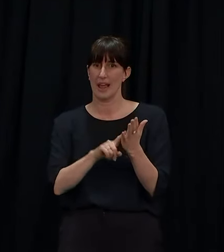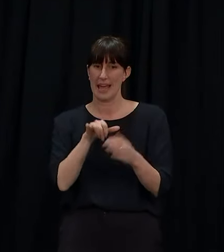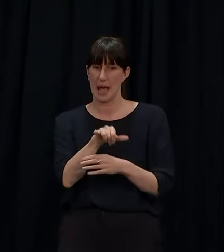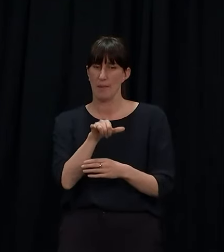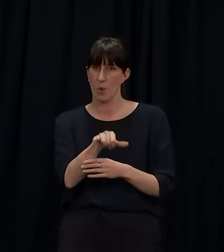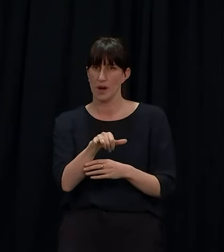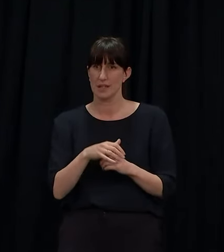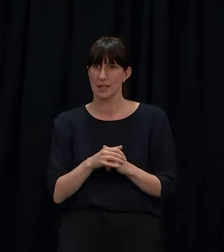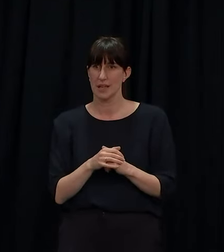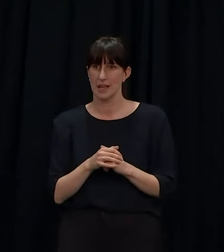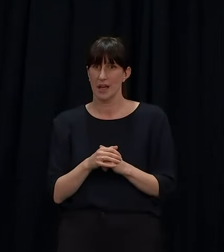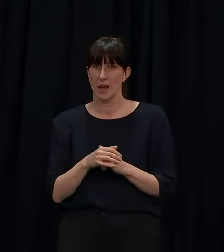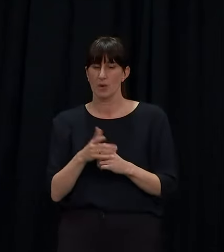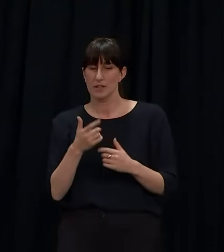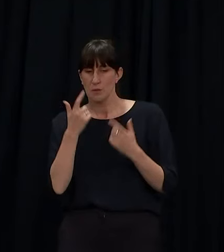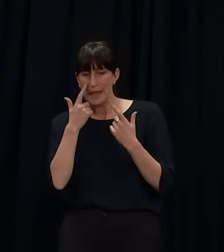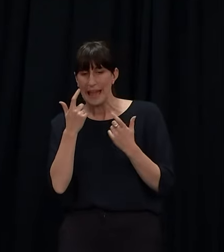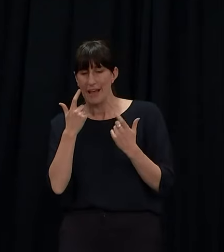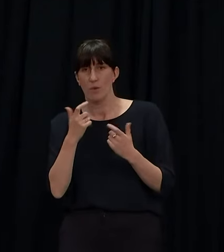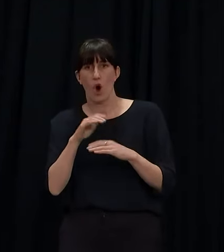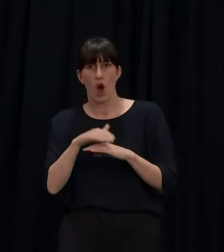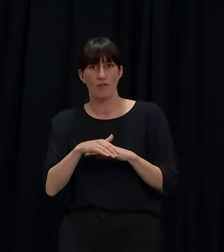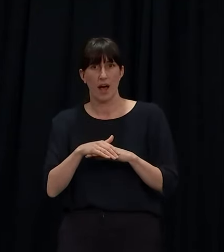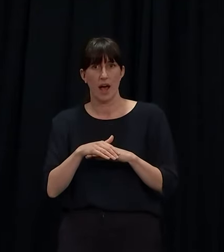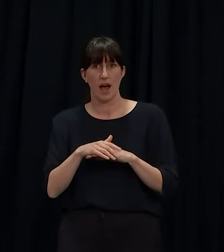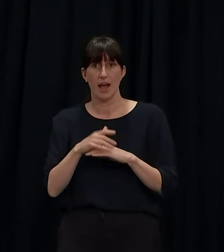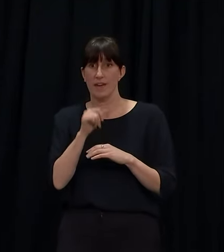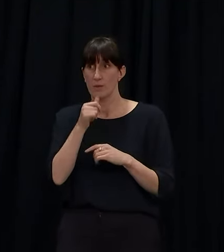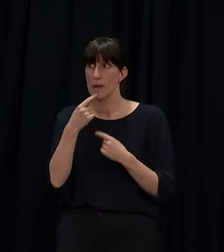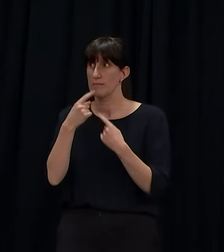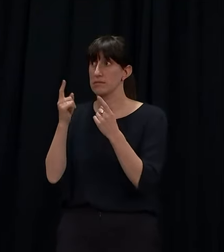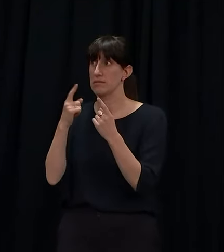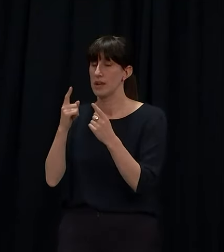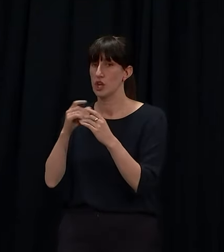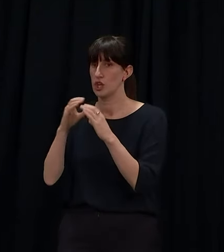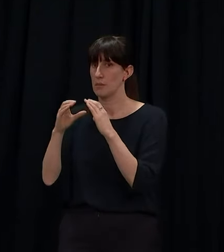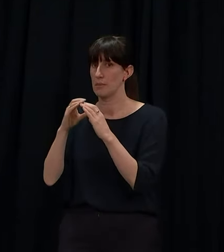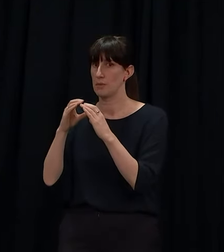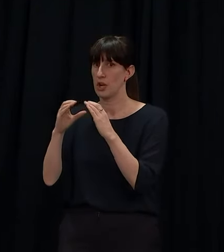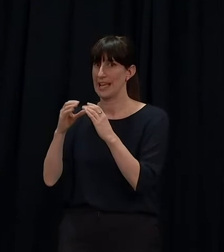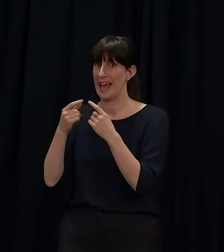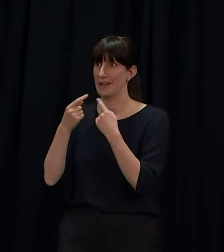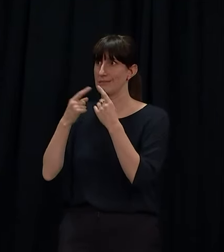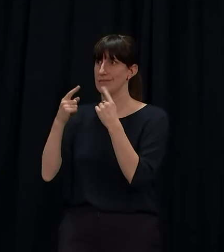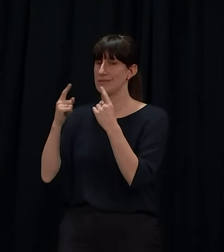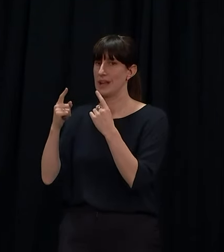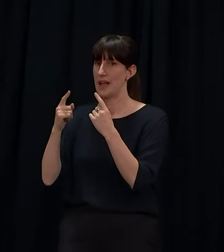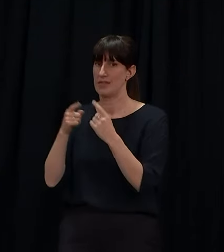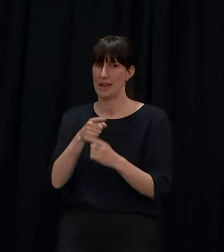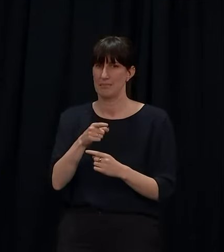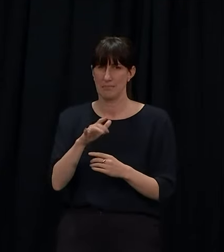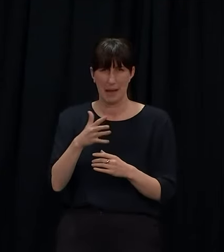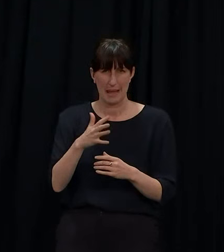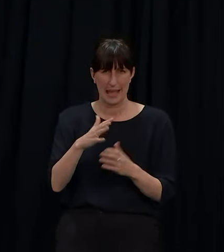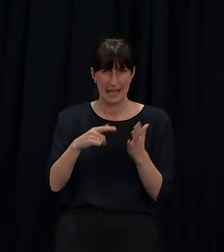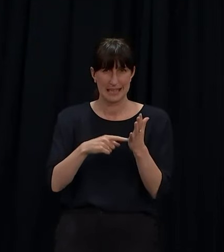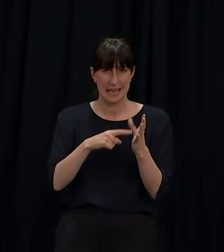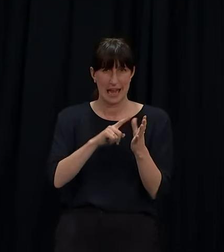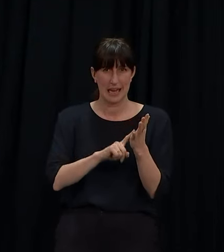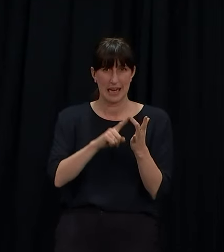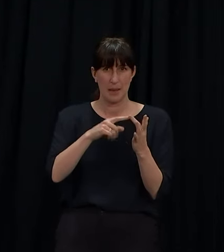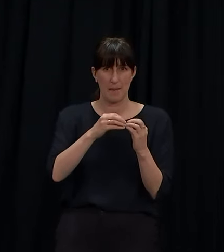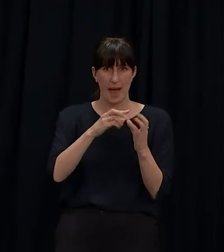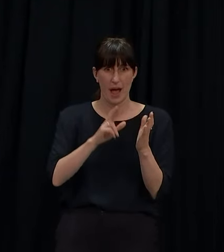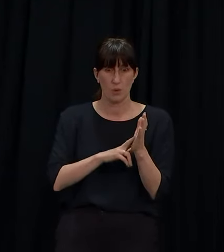what has been communicated about NZDF's movements and the movement of our people en route to coming home. Right, and for the people who are stuck near